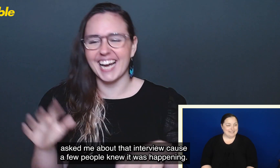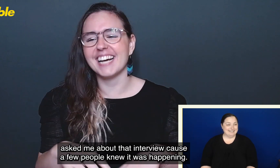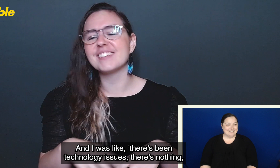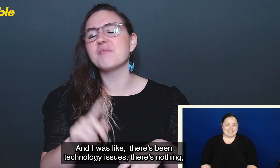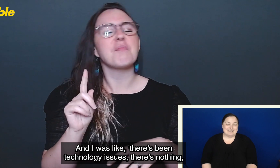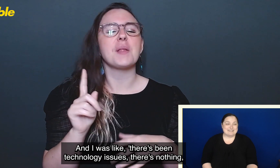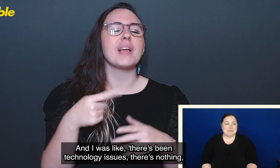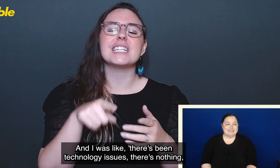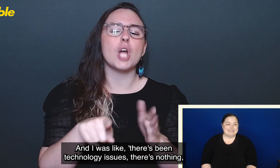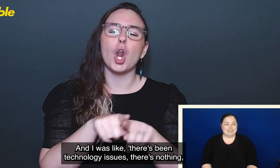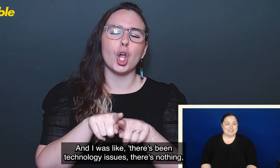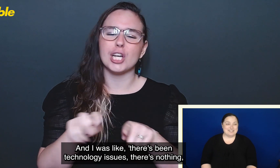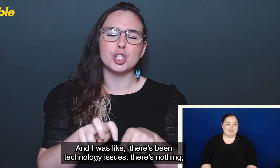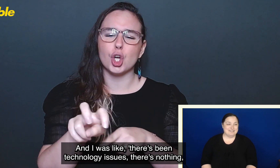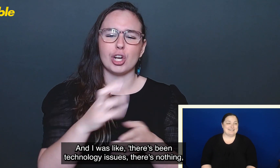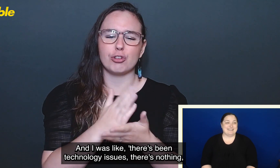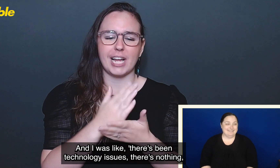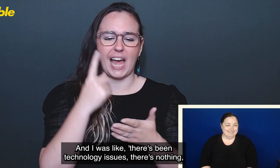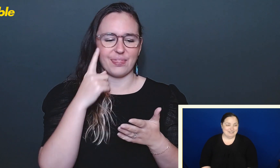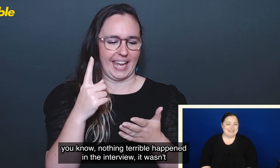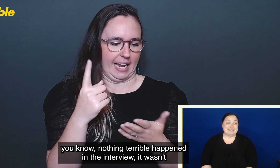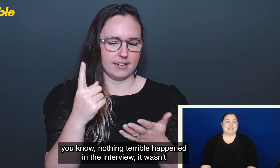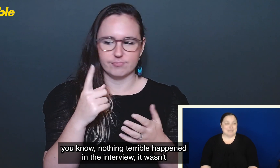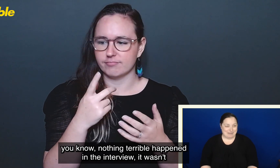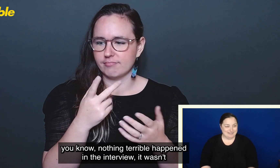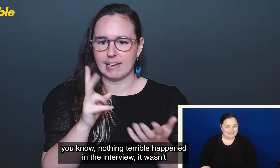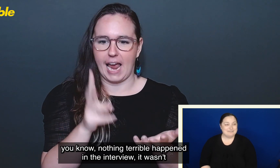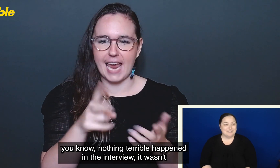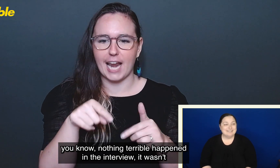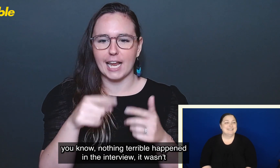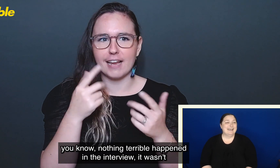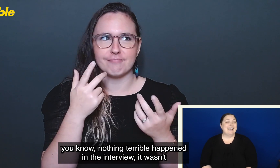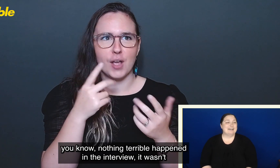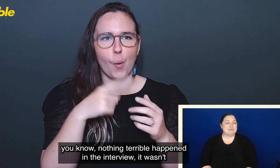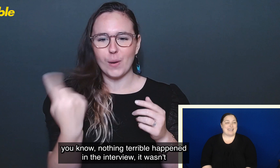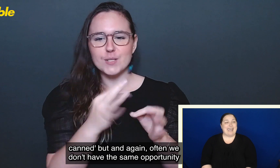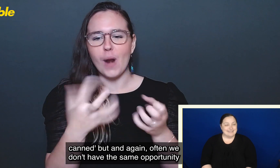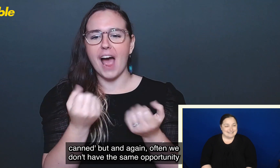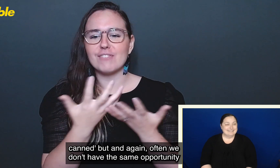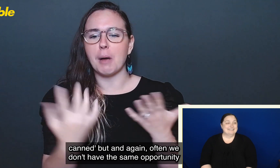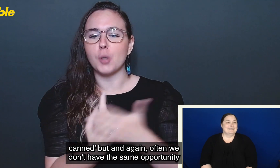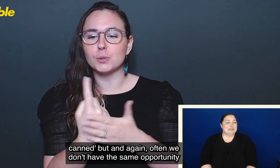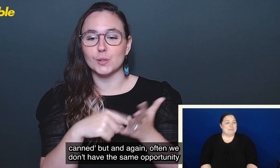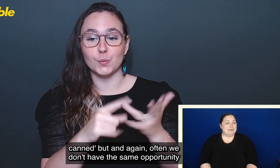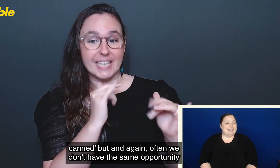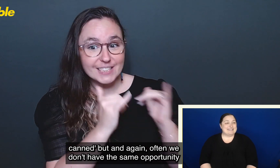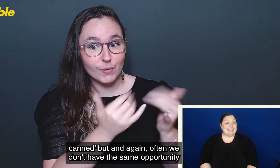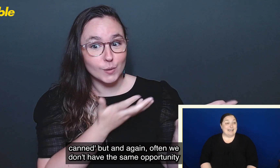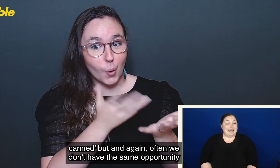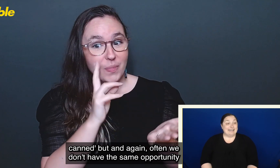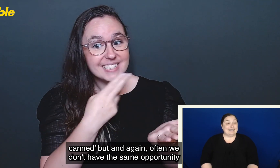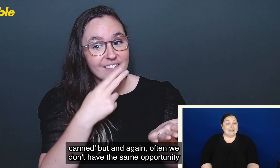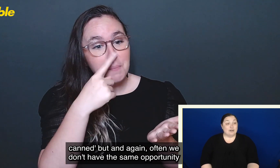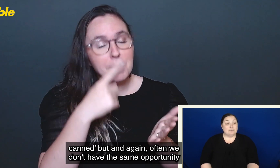knew it was happening, and I was like, there's been technology issues, there's nothing terrible happened in the interview. It wasn't canned.